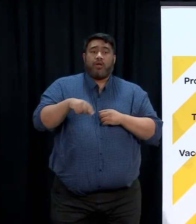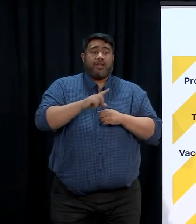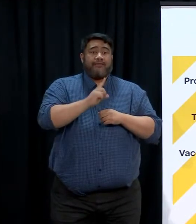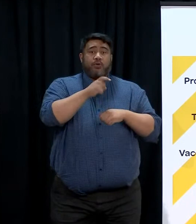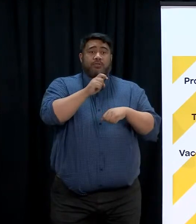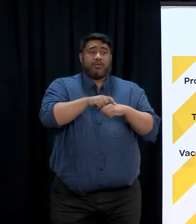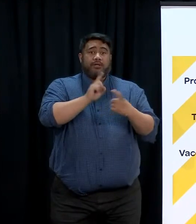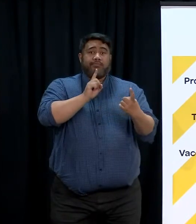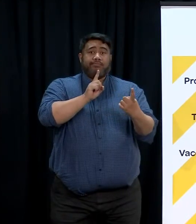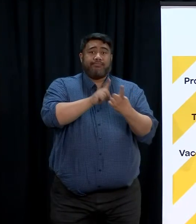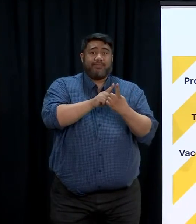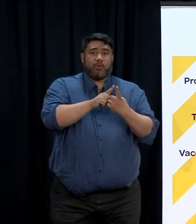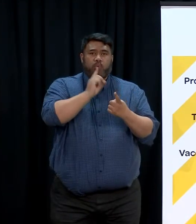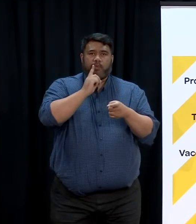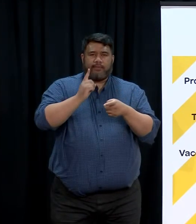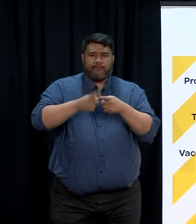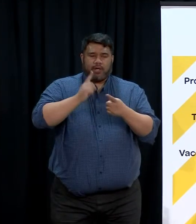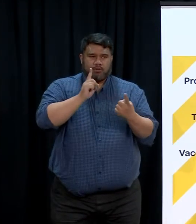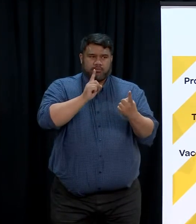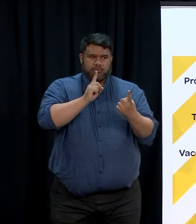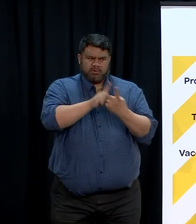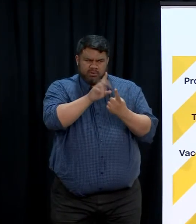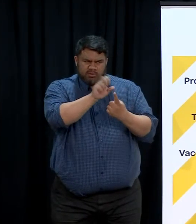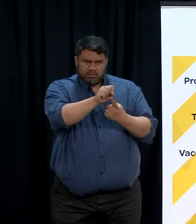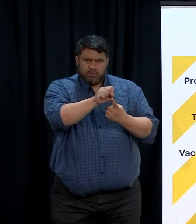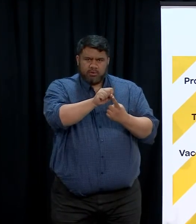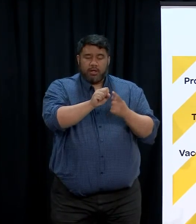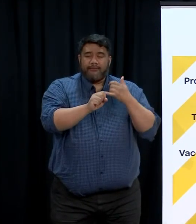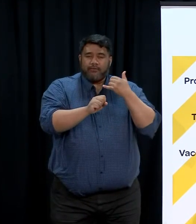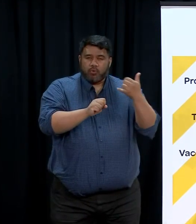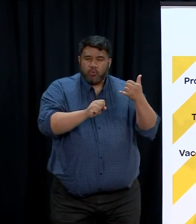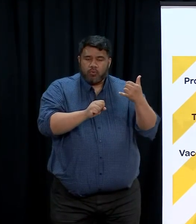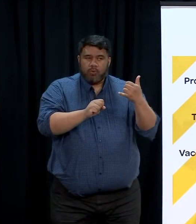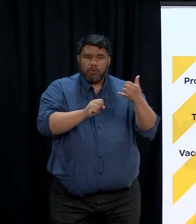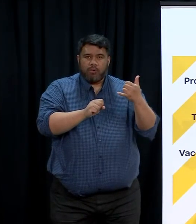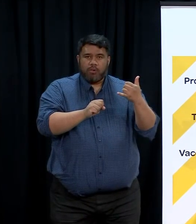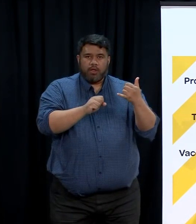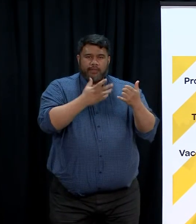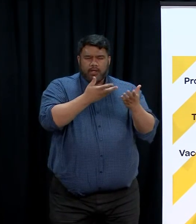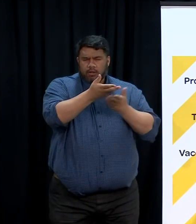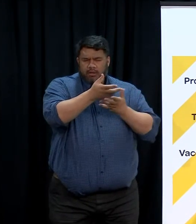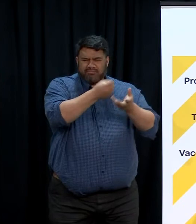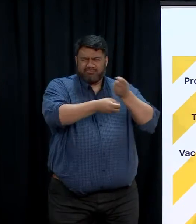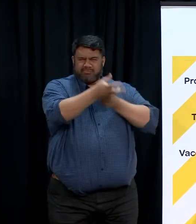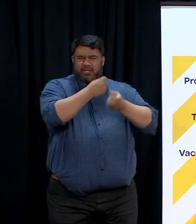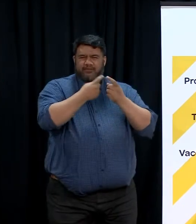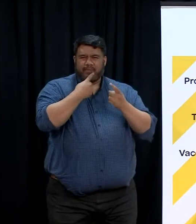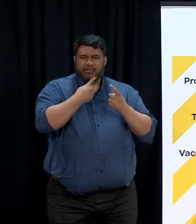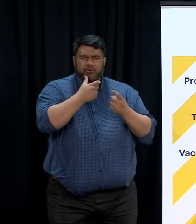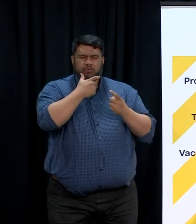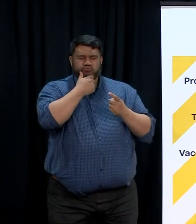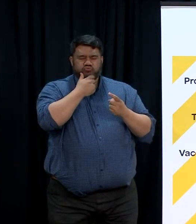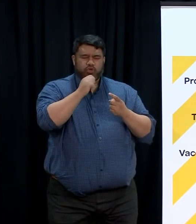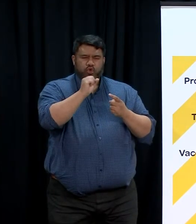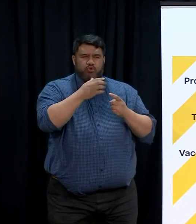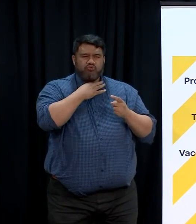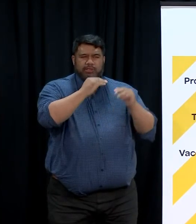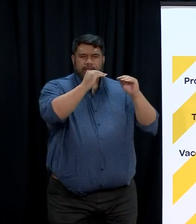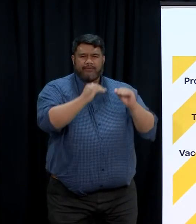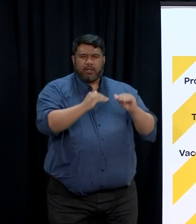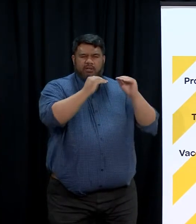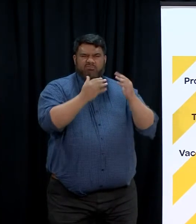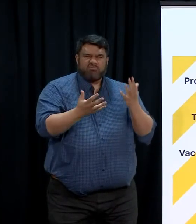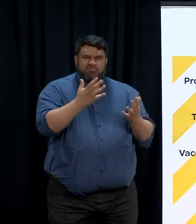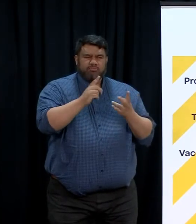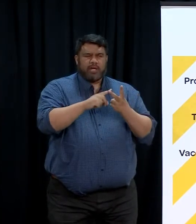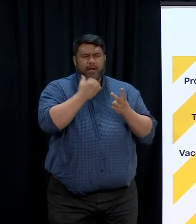interaction will be done in a very timely way, but through a phone call and a sort of a triaging phone call to assess the level of risk, the level of support someone